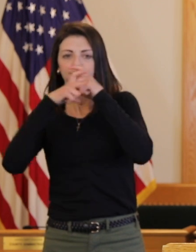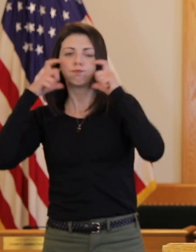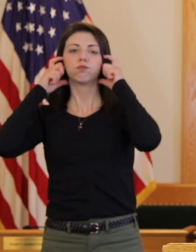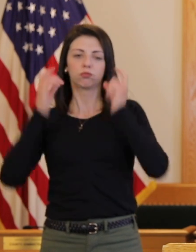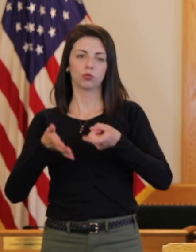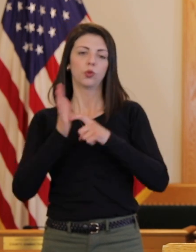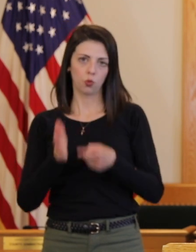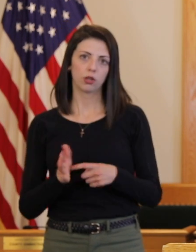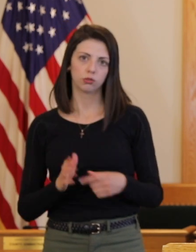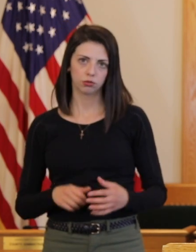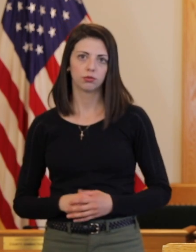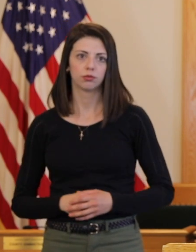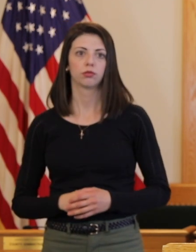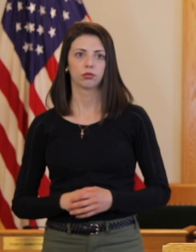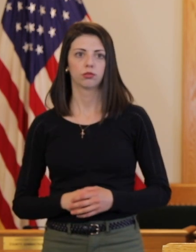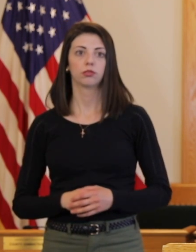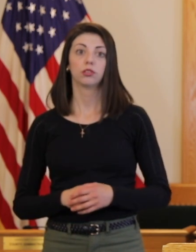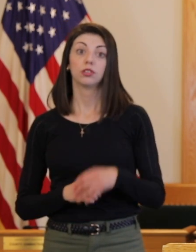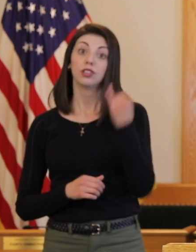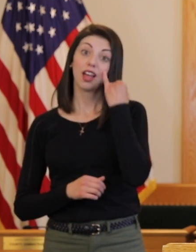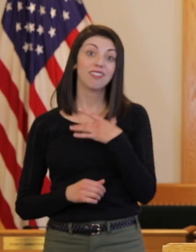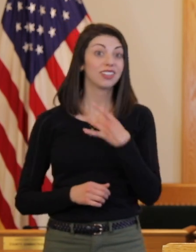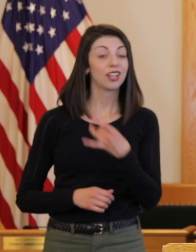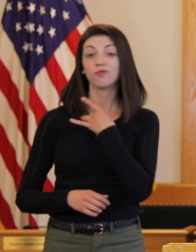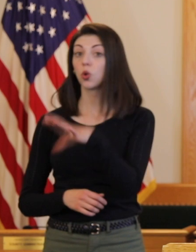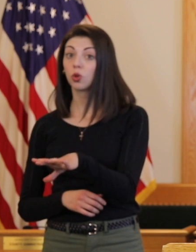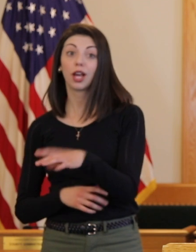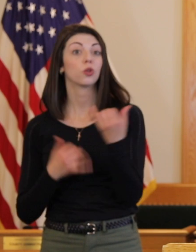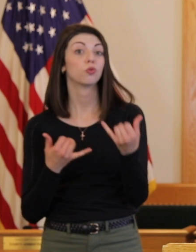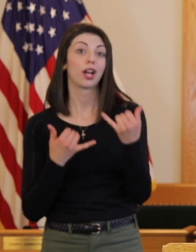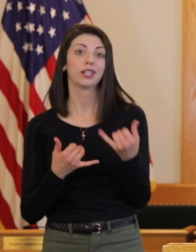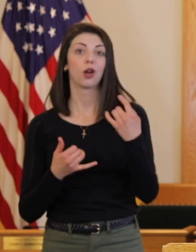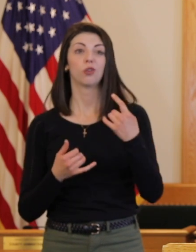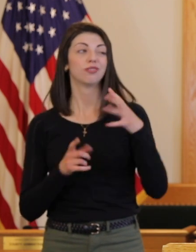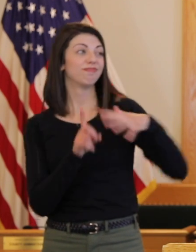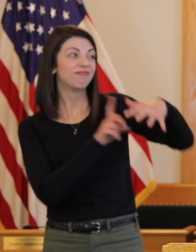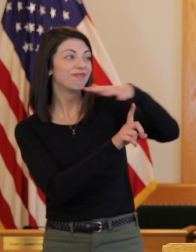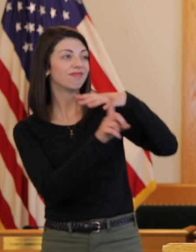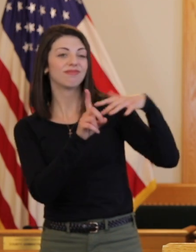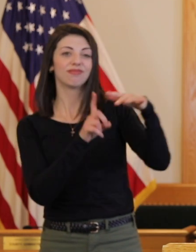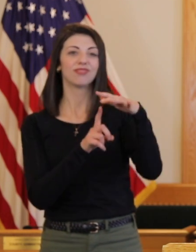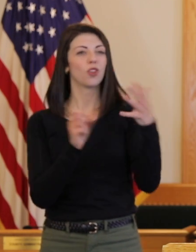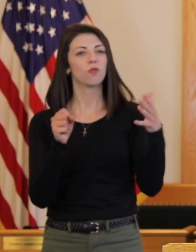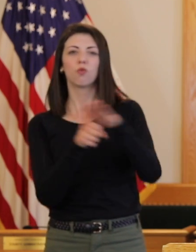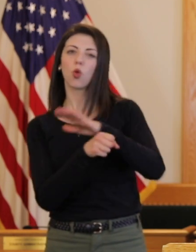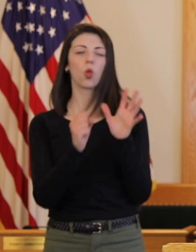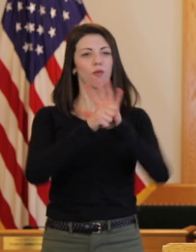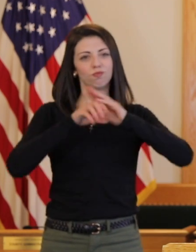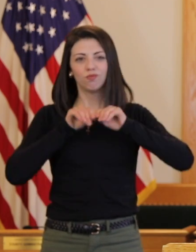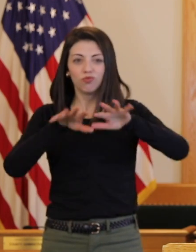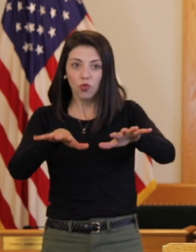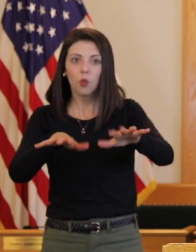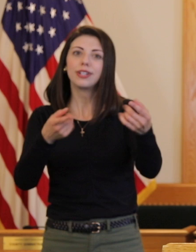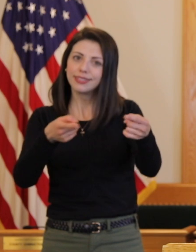is still required. Whether we like it or not, we presently live in a COVID-19 environment. Community transmission is